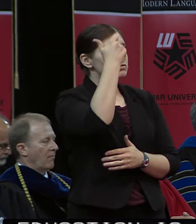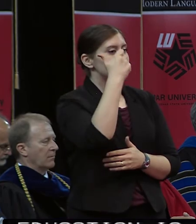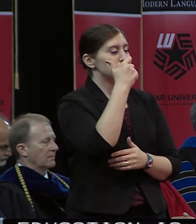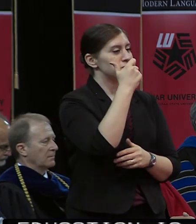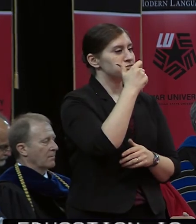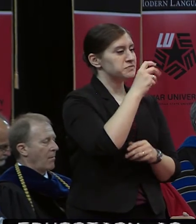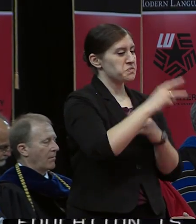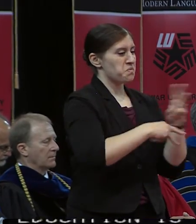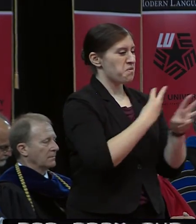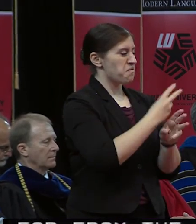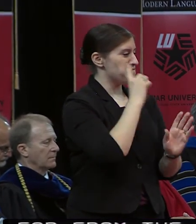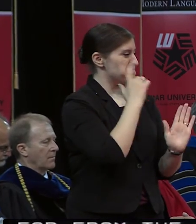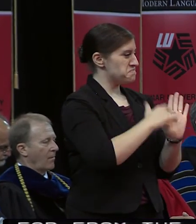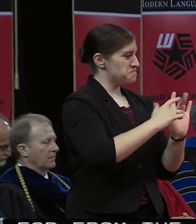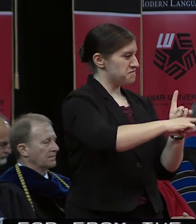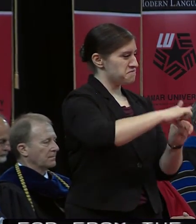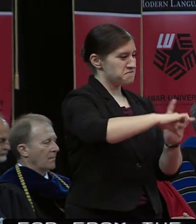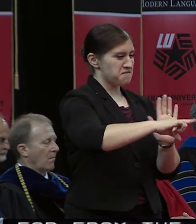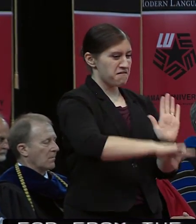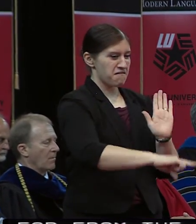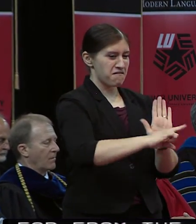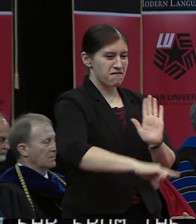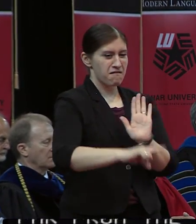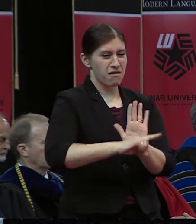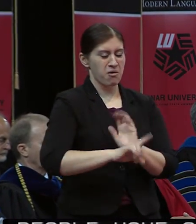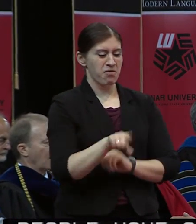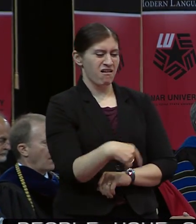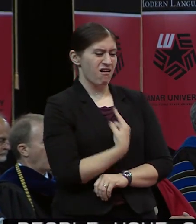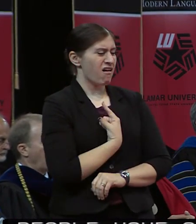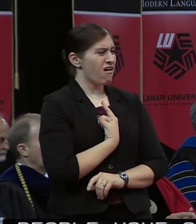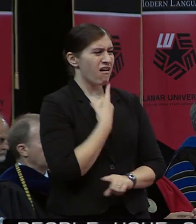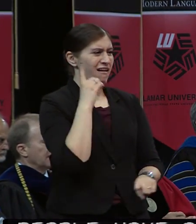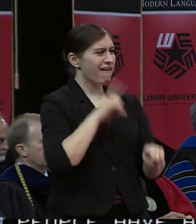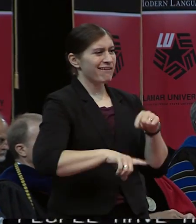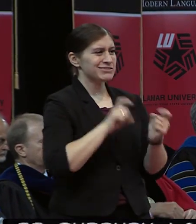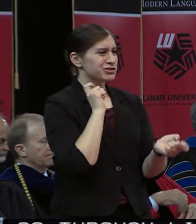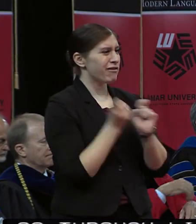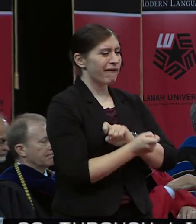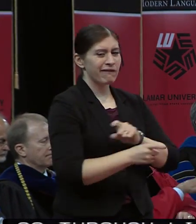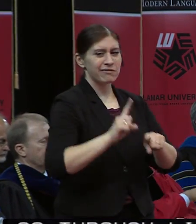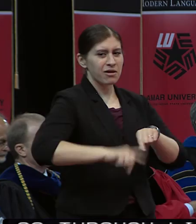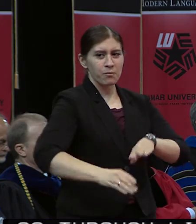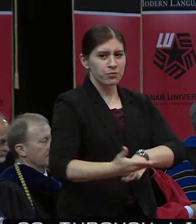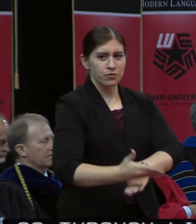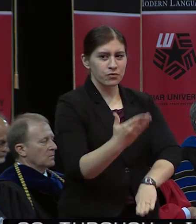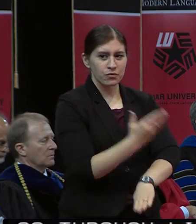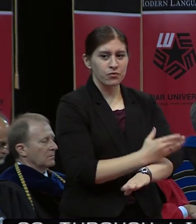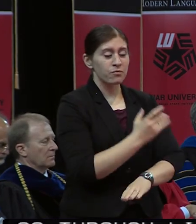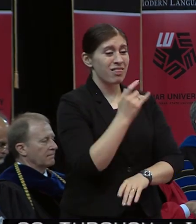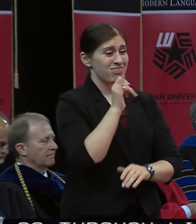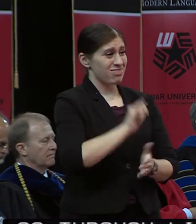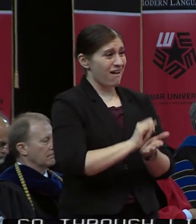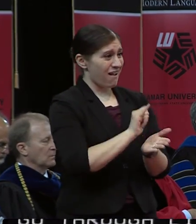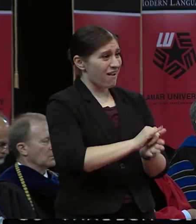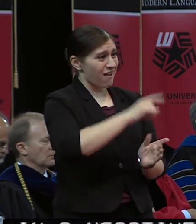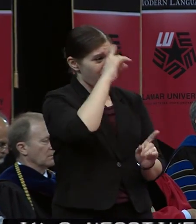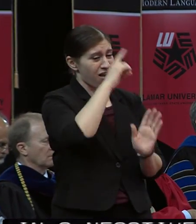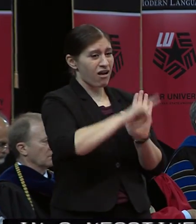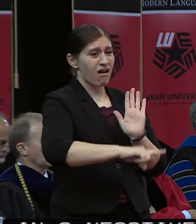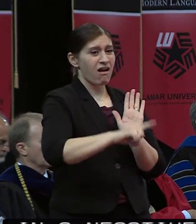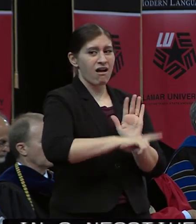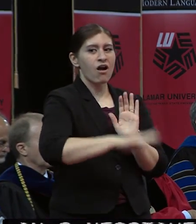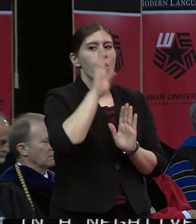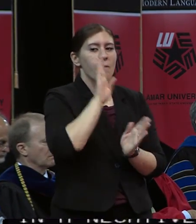in a negative light and think that they, as just one person, could never change any of it. This way of thinking becomes a self-fulfilling